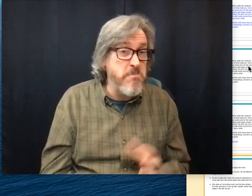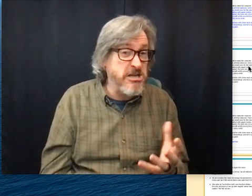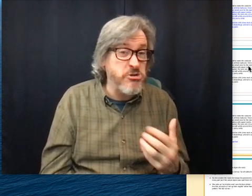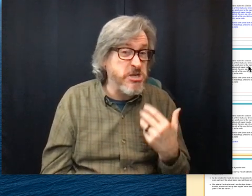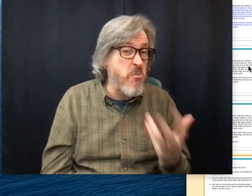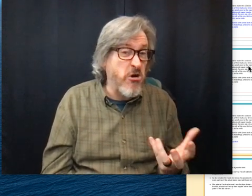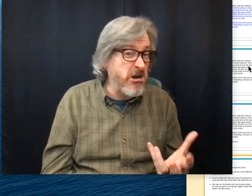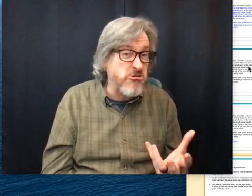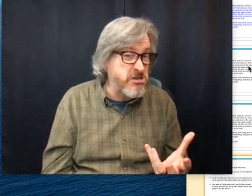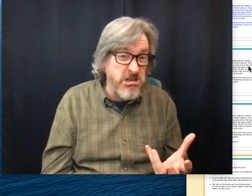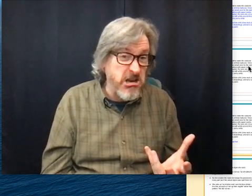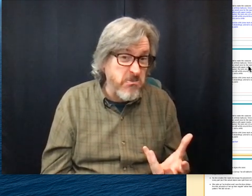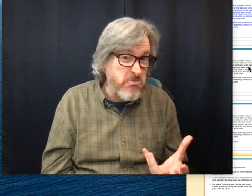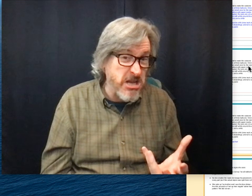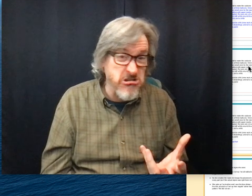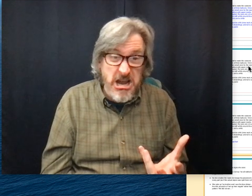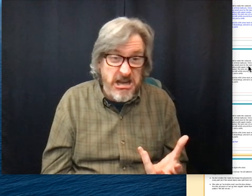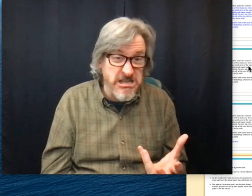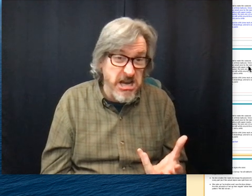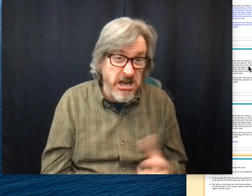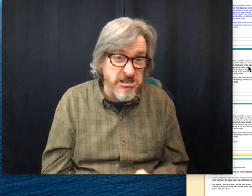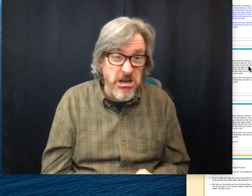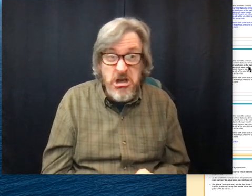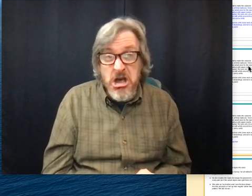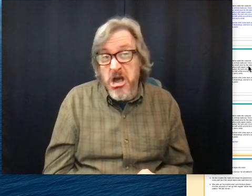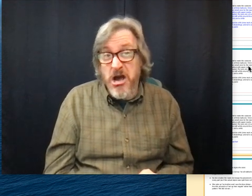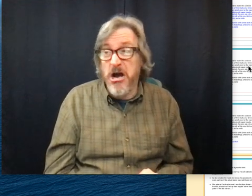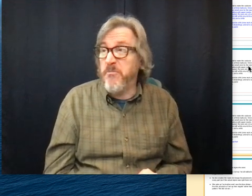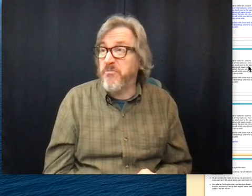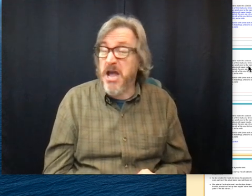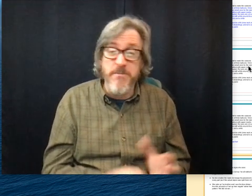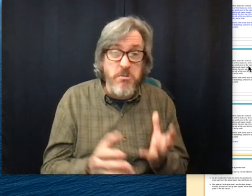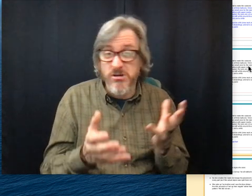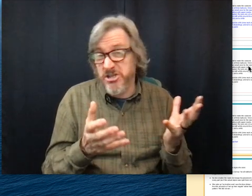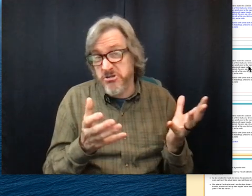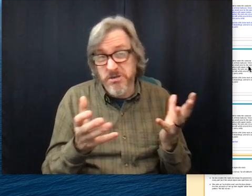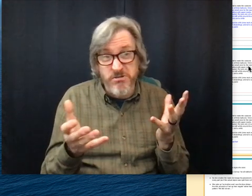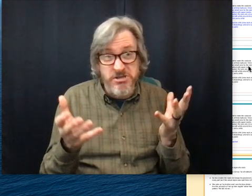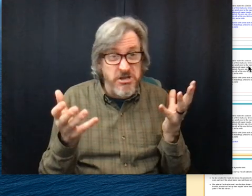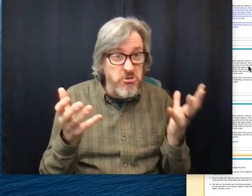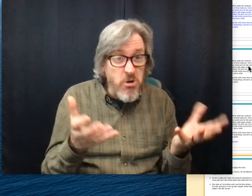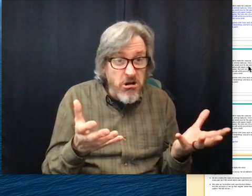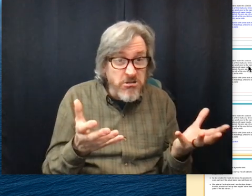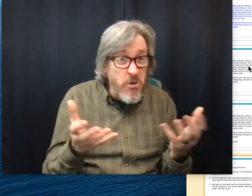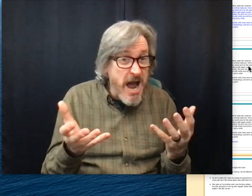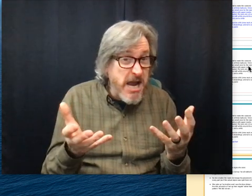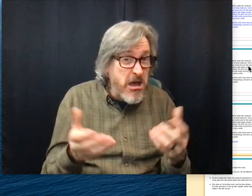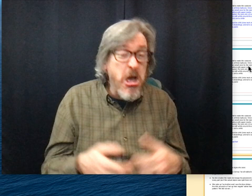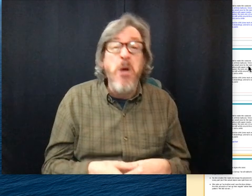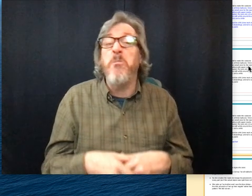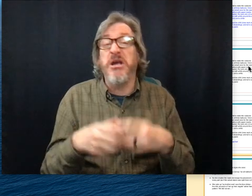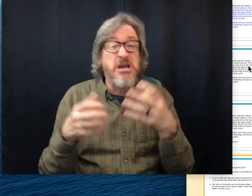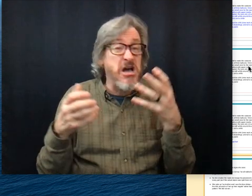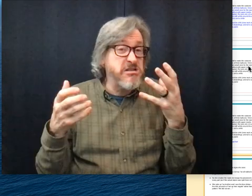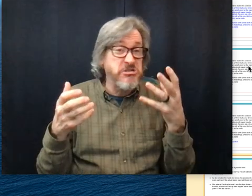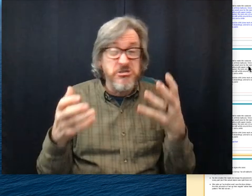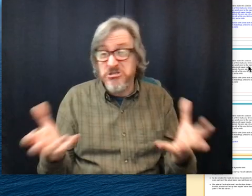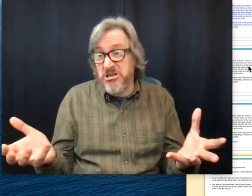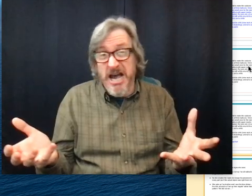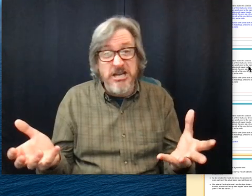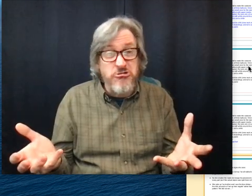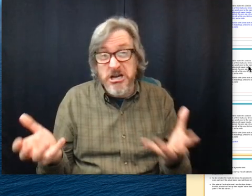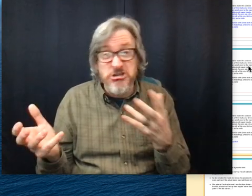It makes you seem more interesting. That's all I can say is like, I'm the most interesting person in the world. Why?